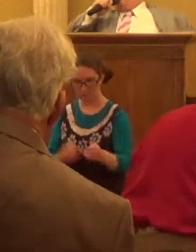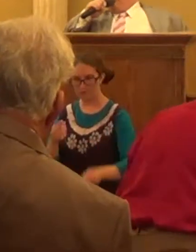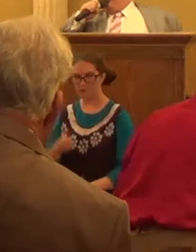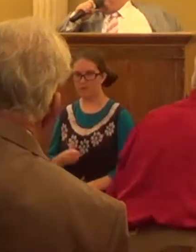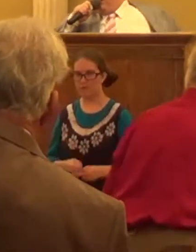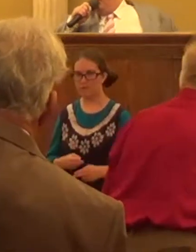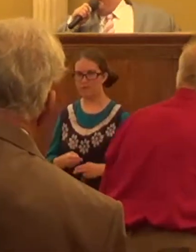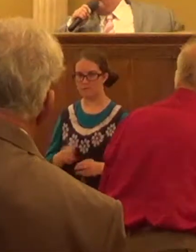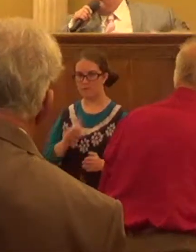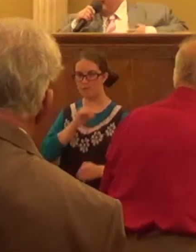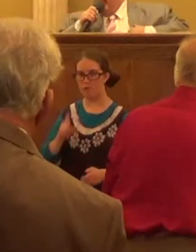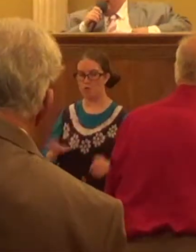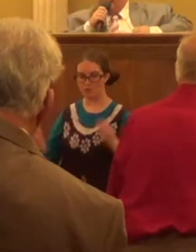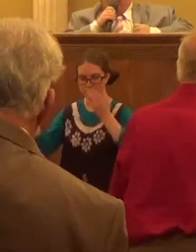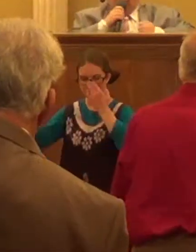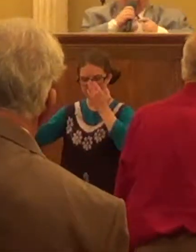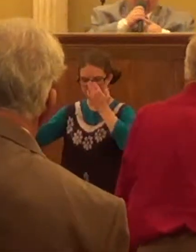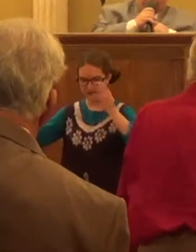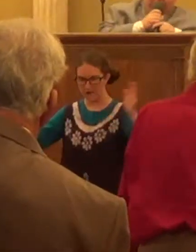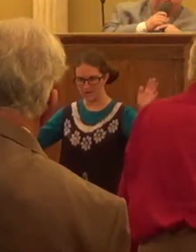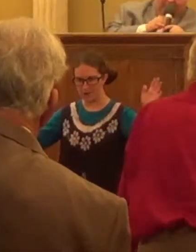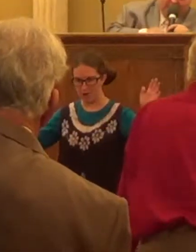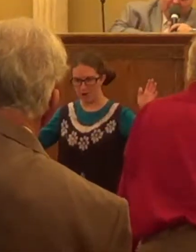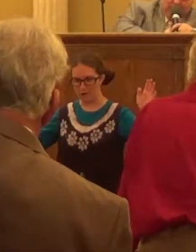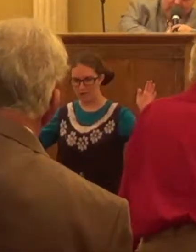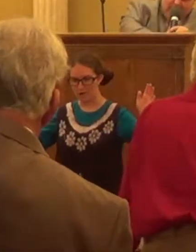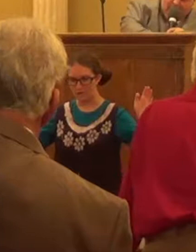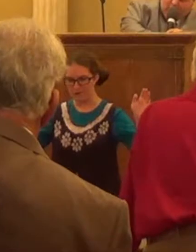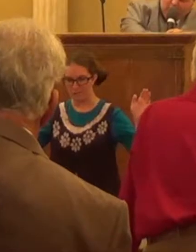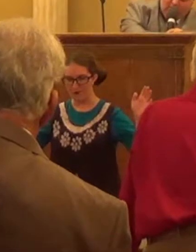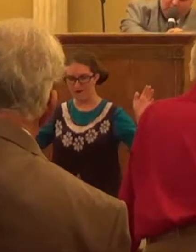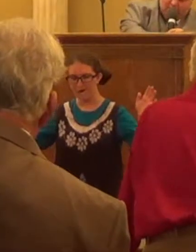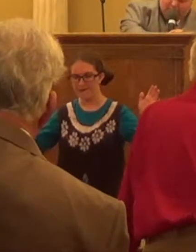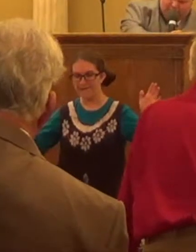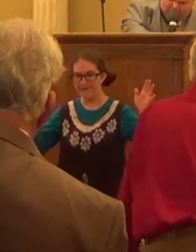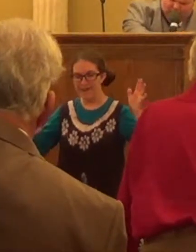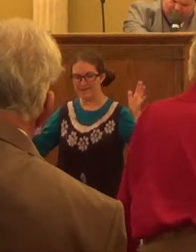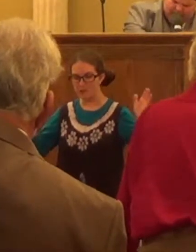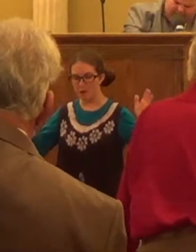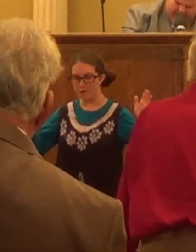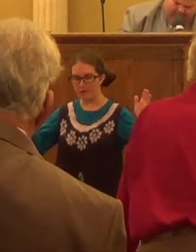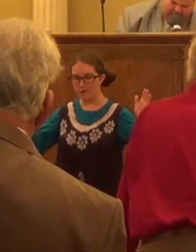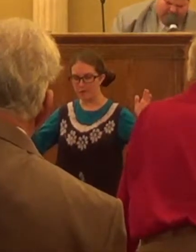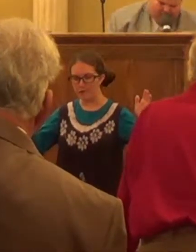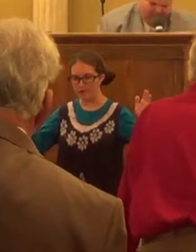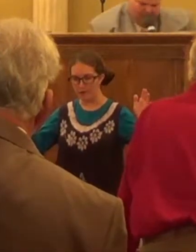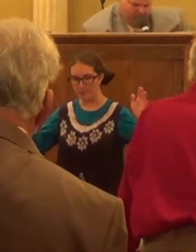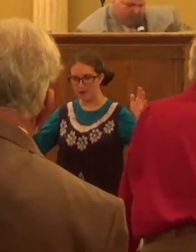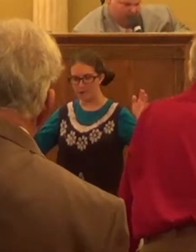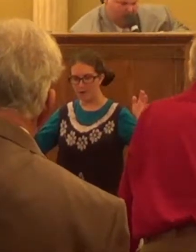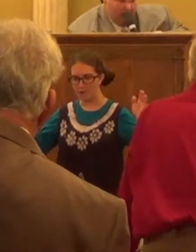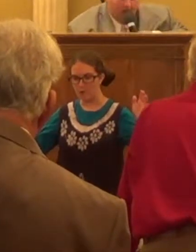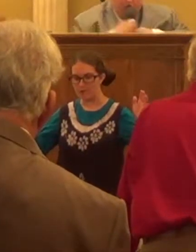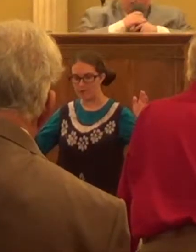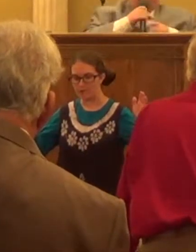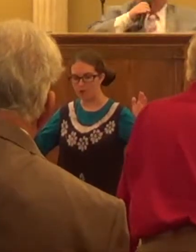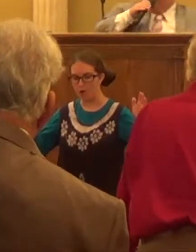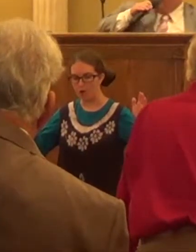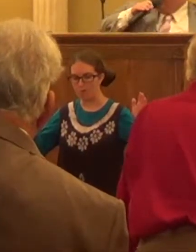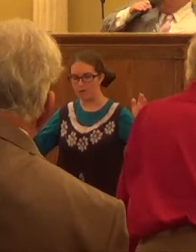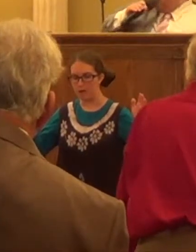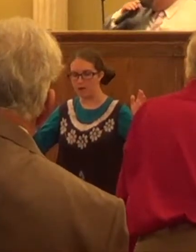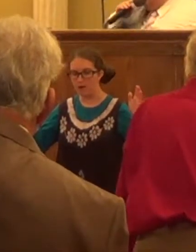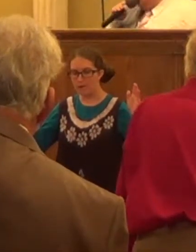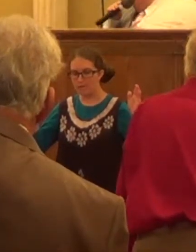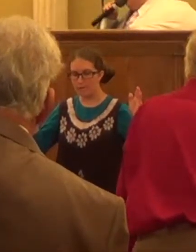the Lord for one moment? Dear Heavenly Father, in the name of Jesus, Lord, we